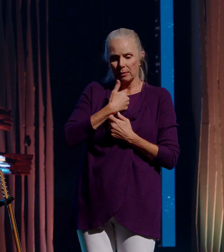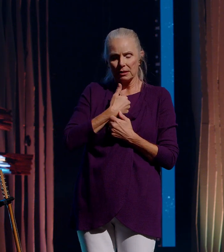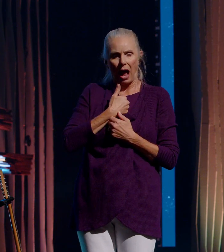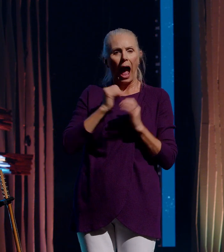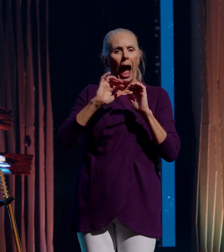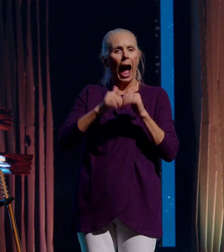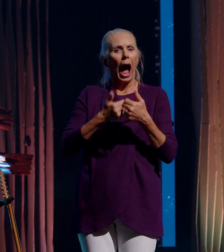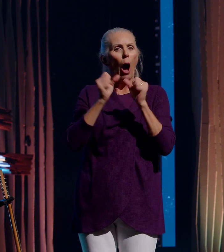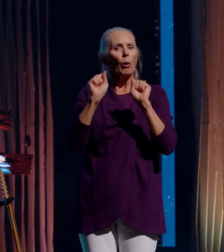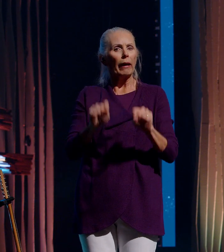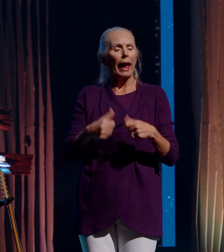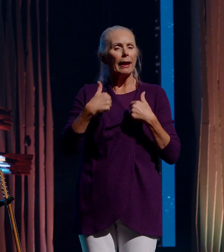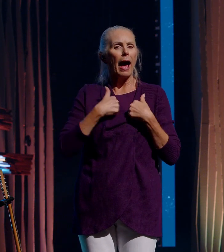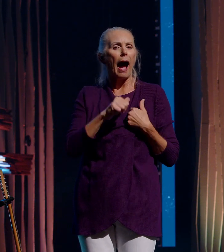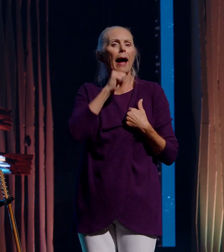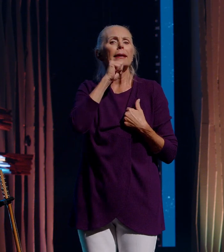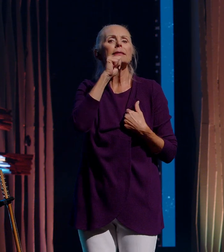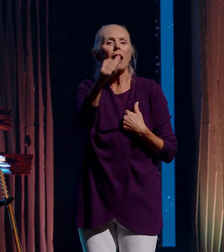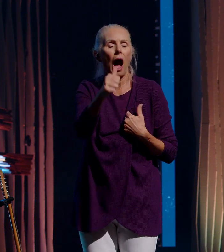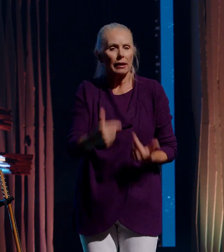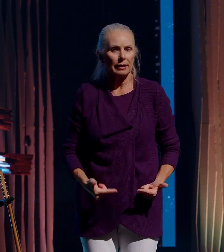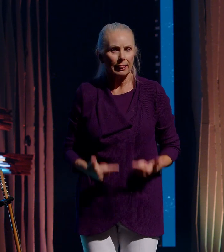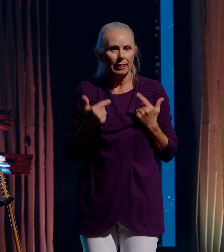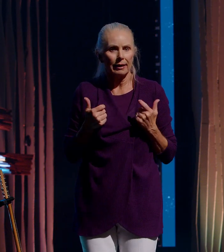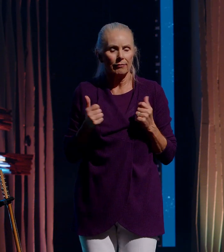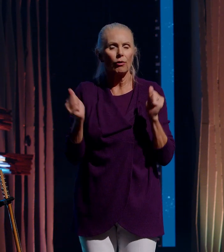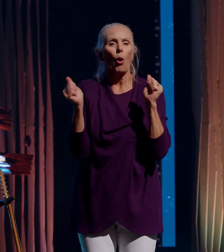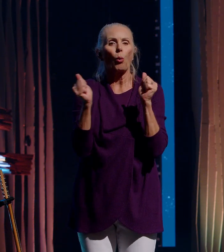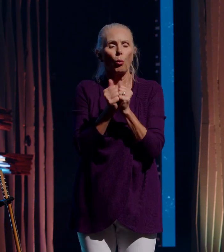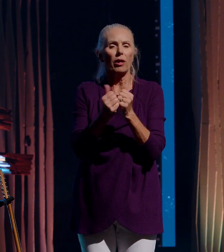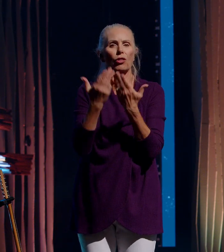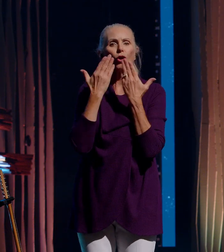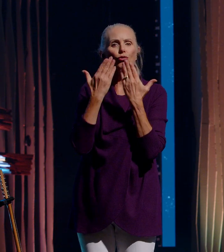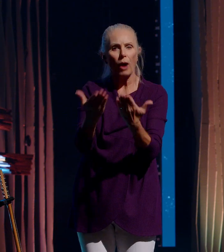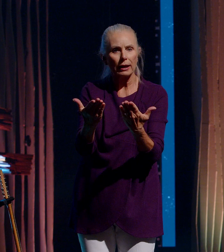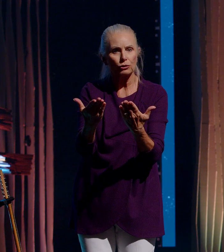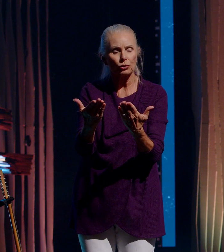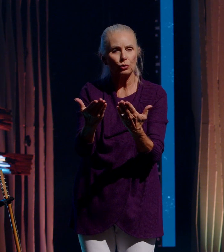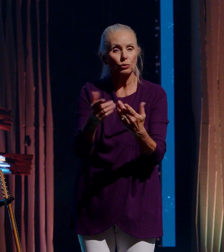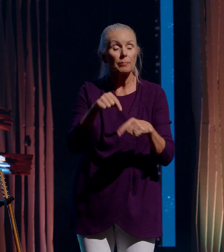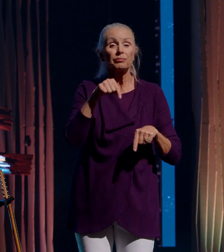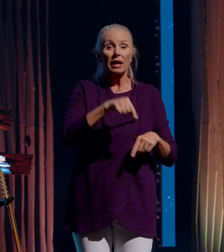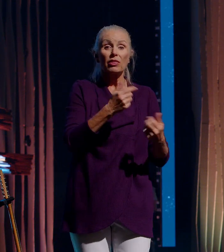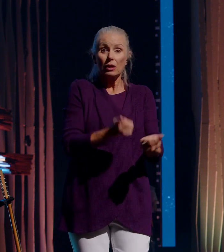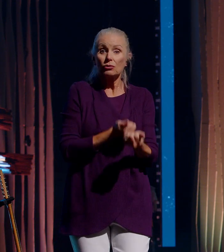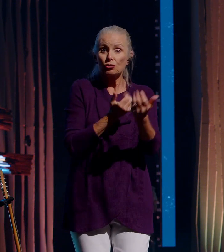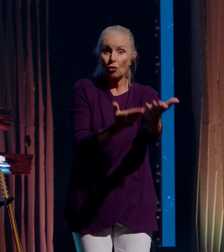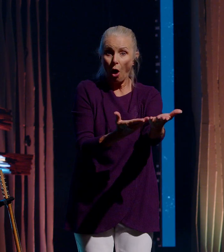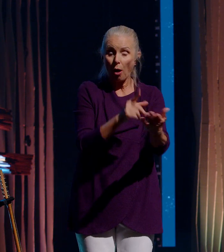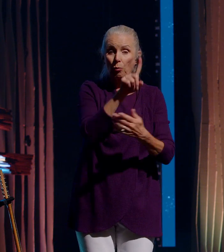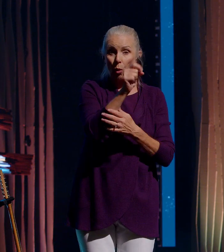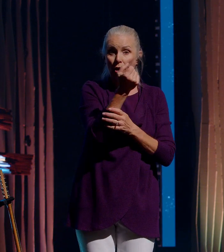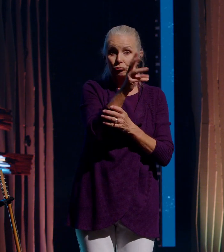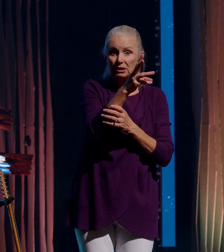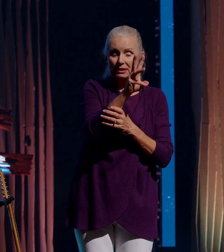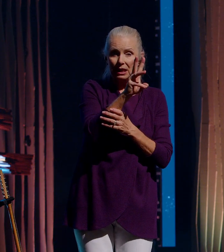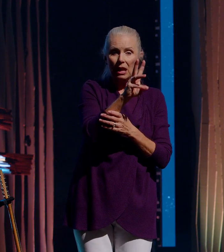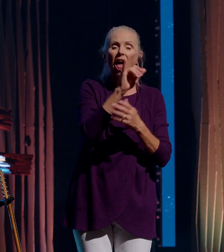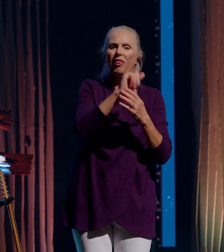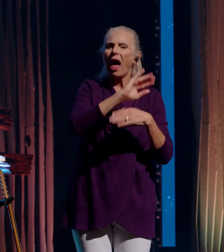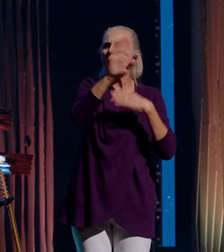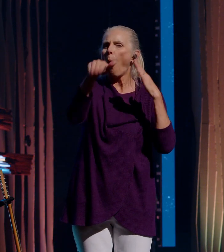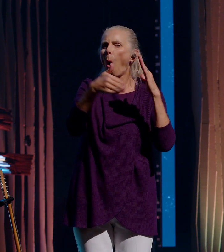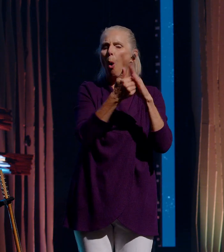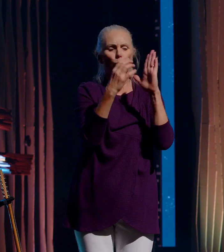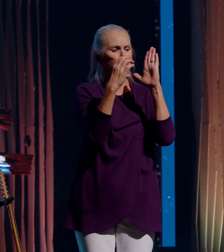not live a life of gratitude? Now, this psalm is a psalm of, again, it's a song of thanksgiving,